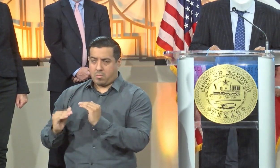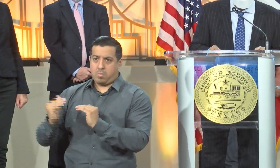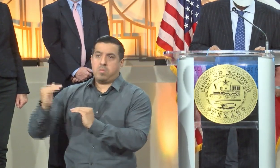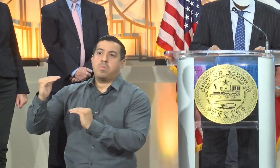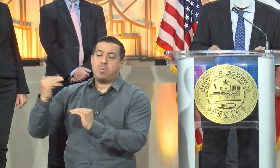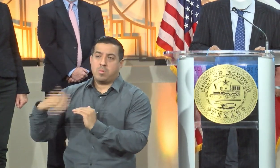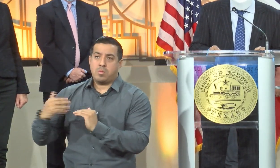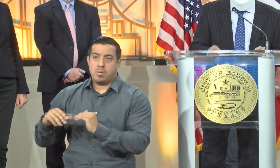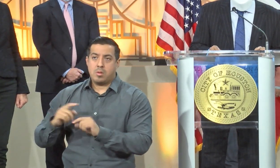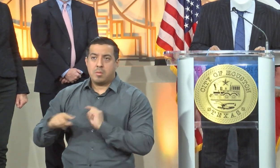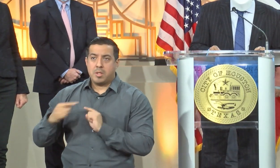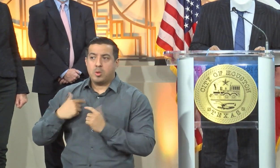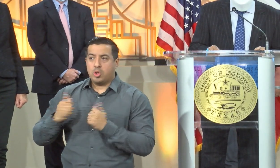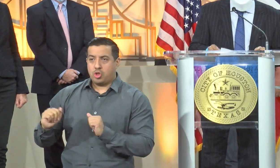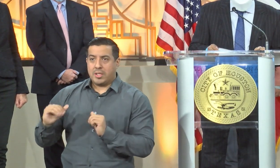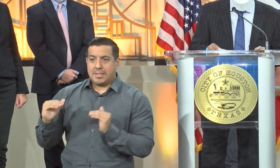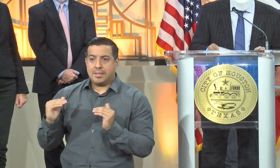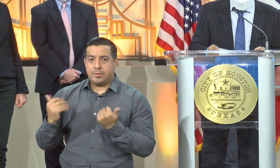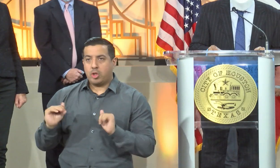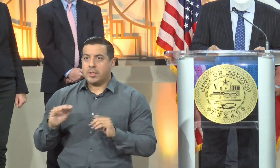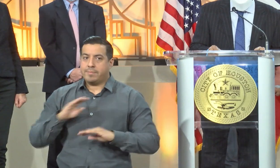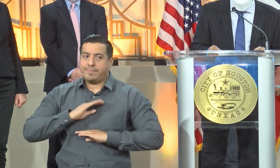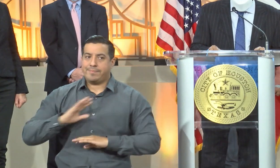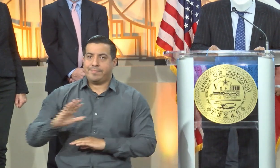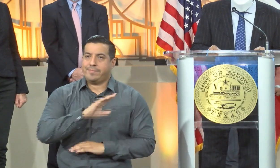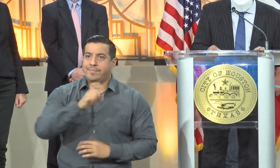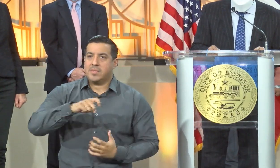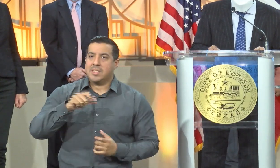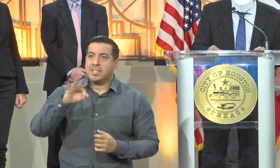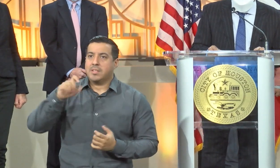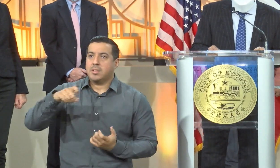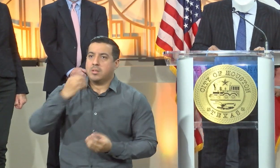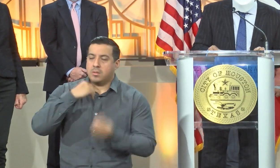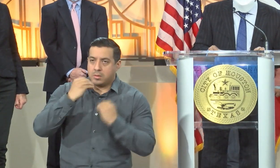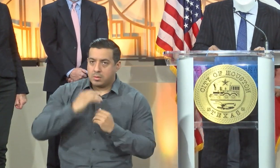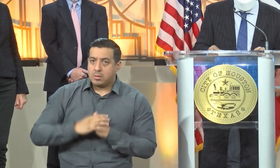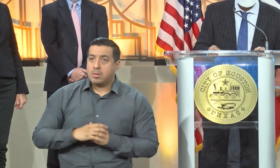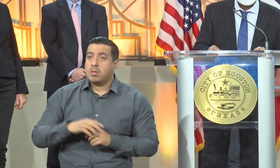to urgently meet these needs. Council will also vote on